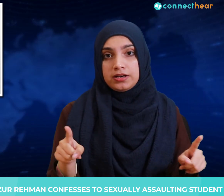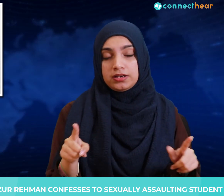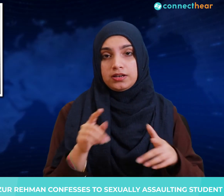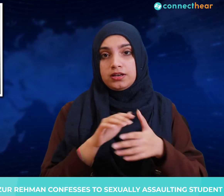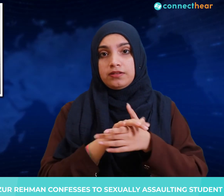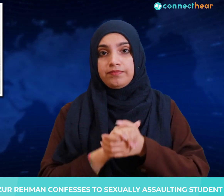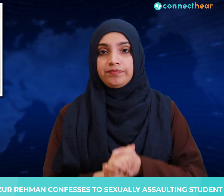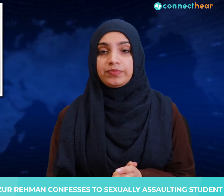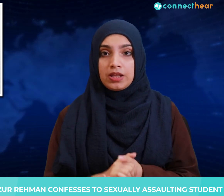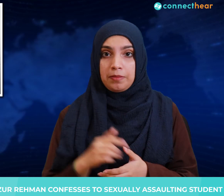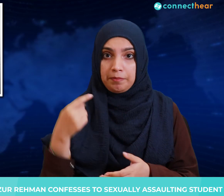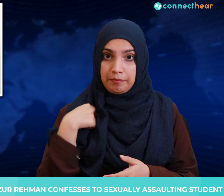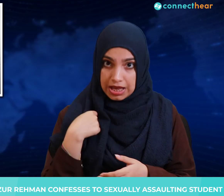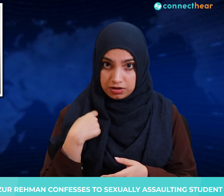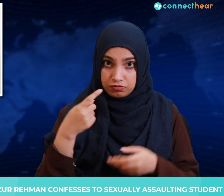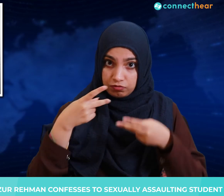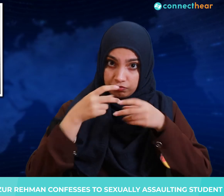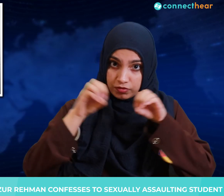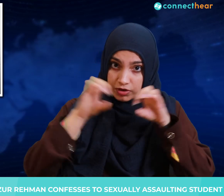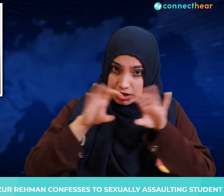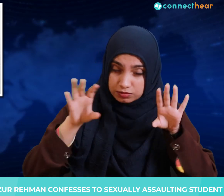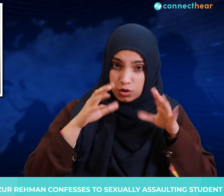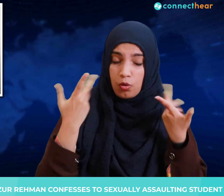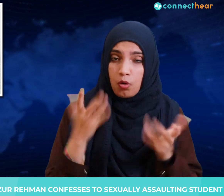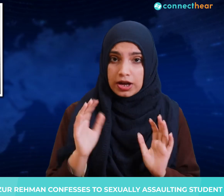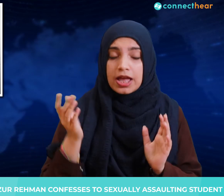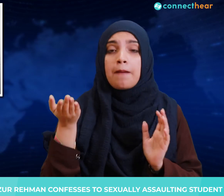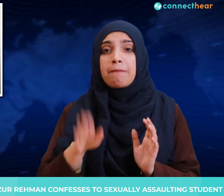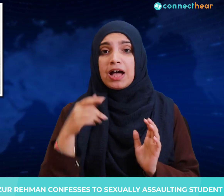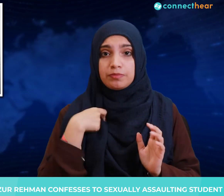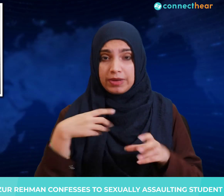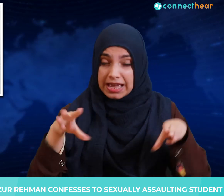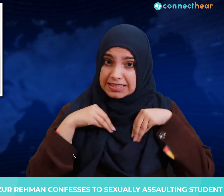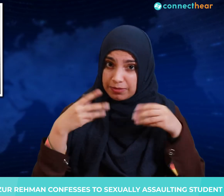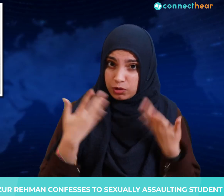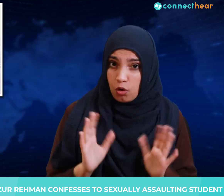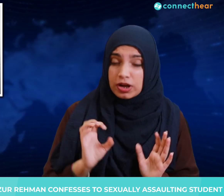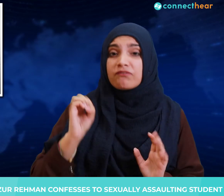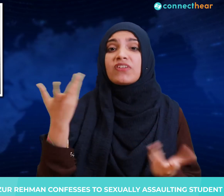I released the video statement because I did not want to leave the madrasa.